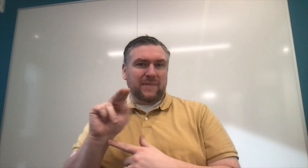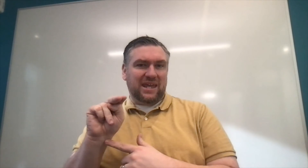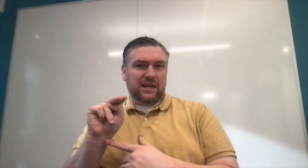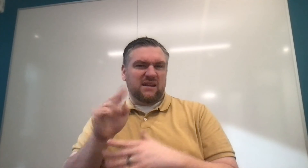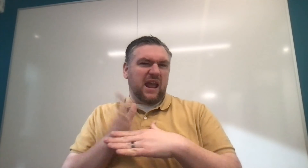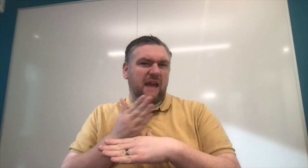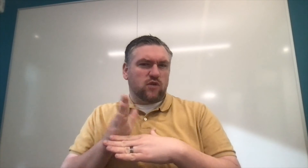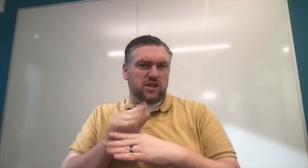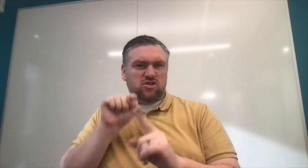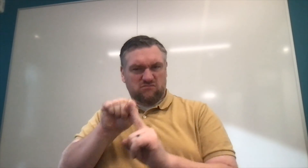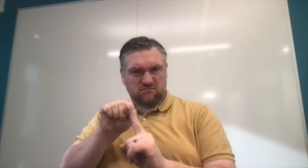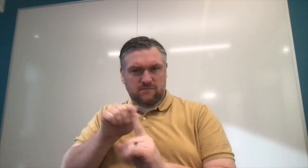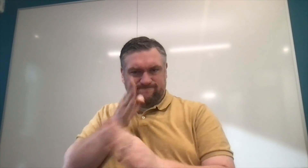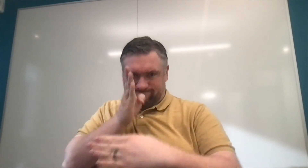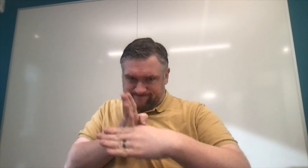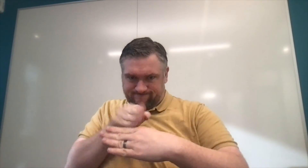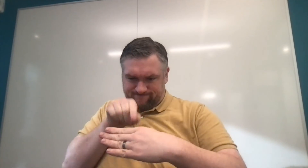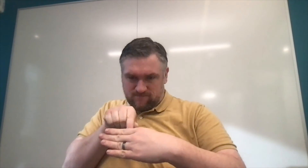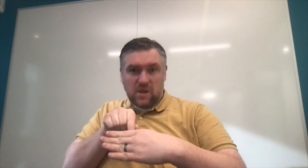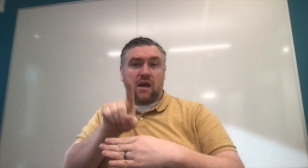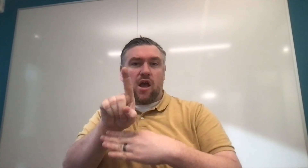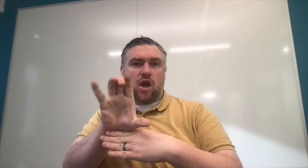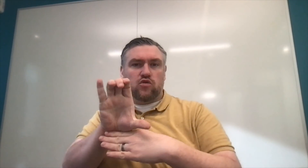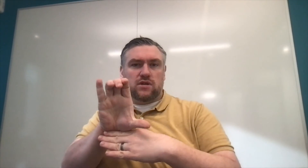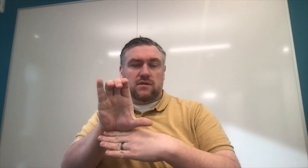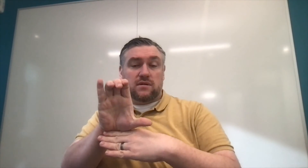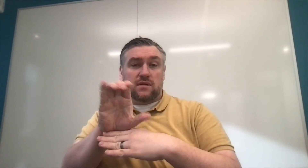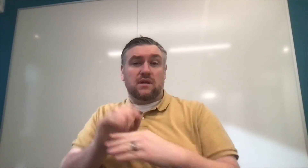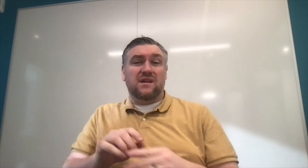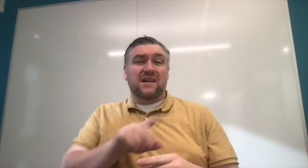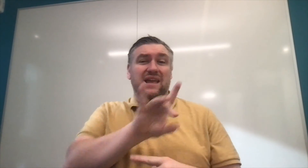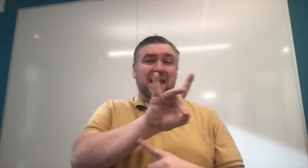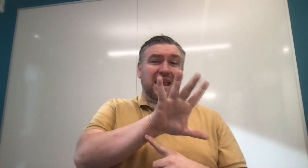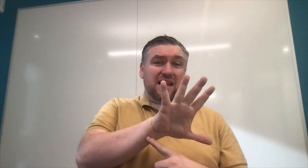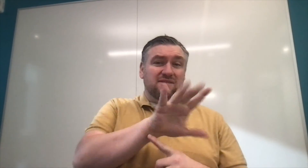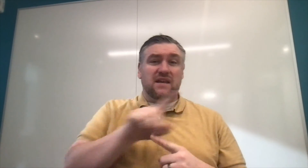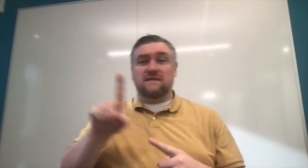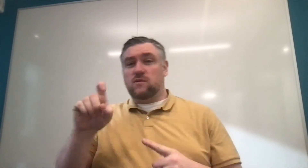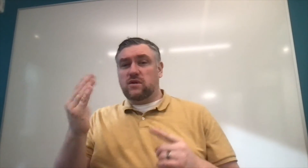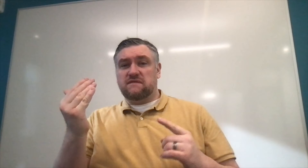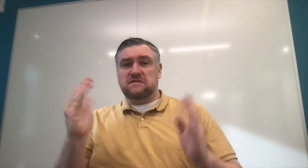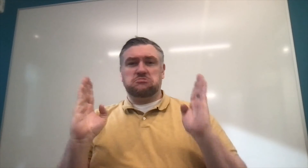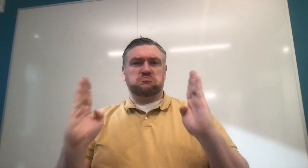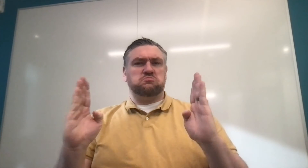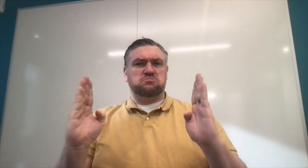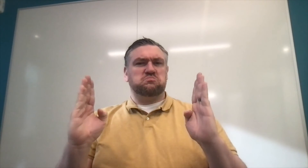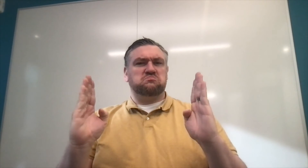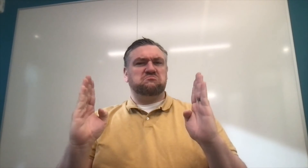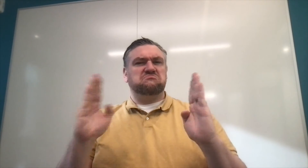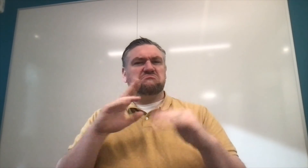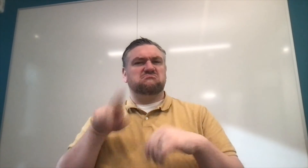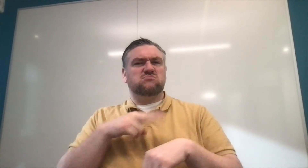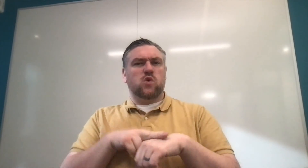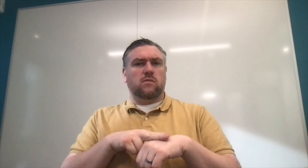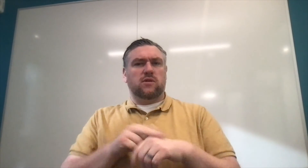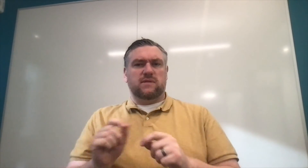completely average, the mean is 100. 85 to 115, that's considered